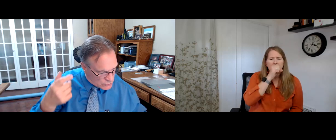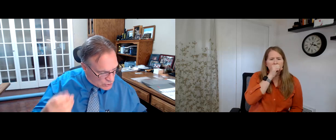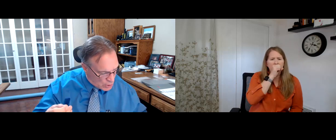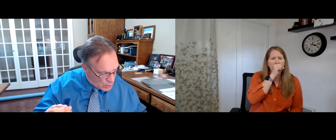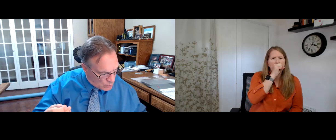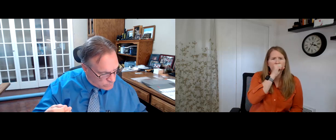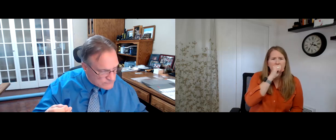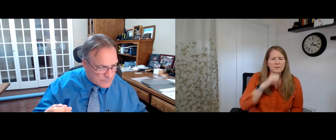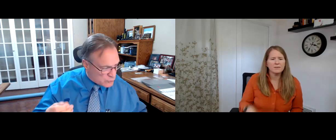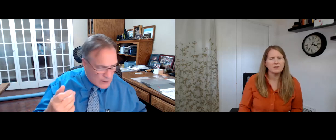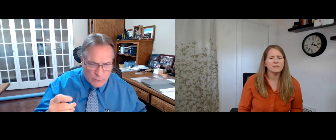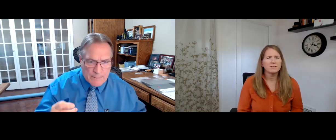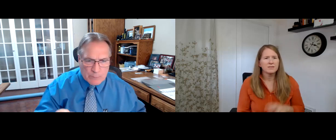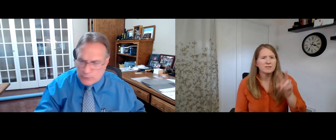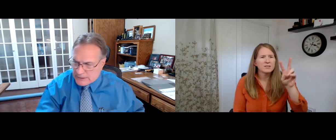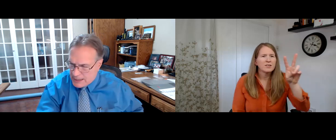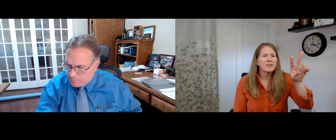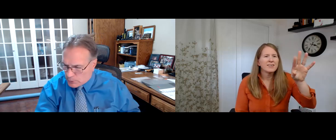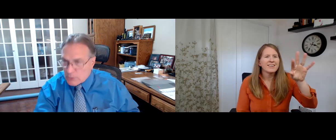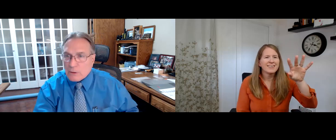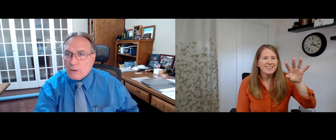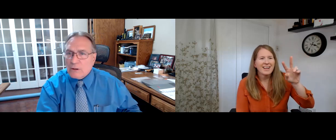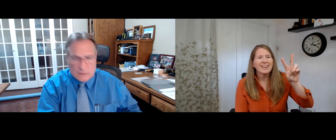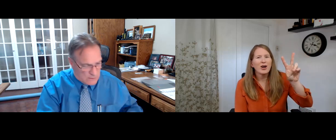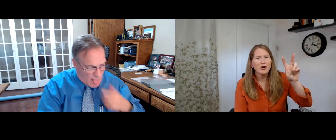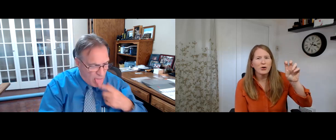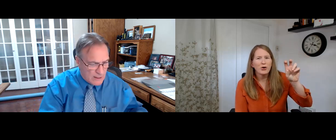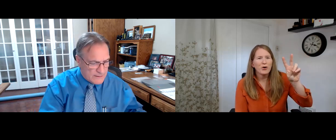to go. I'm trying to remember the number.